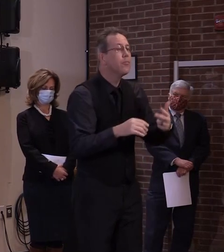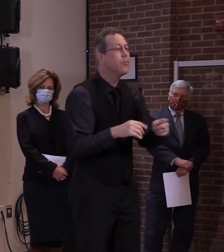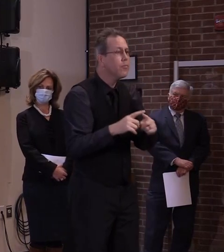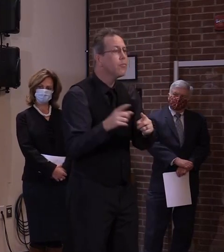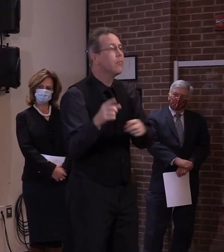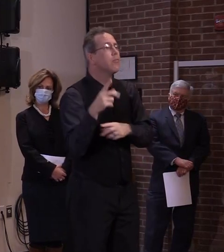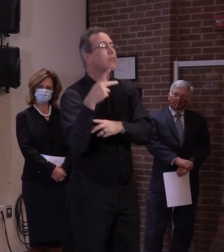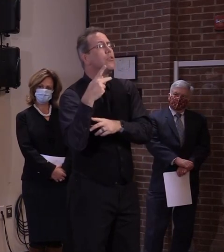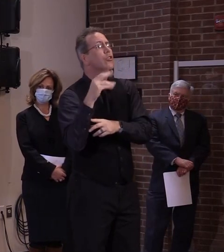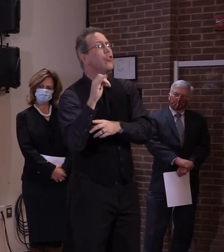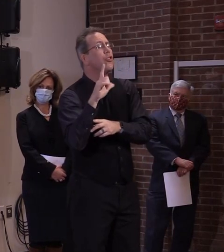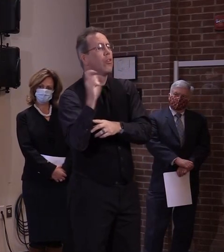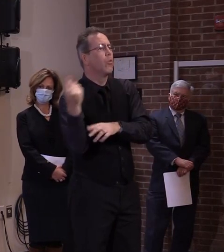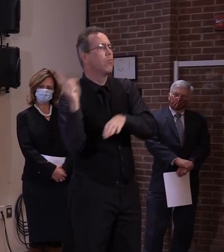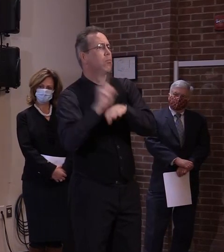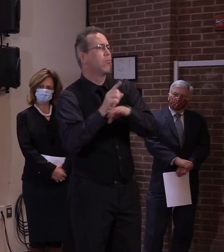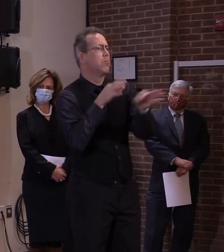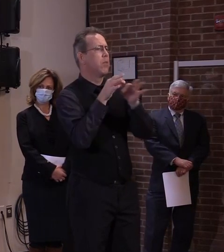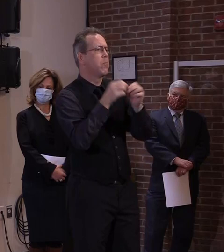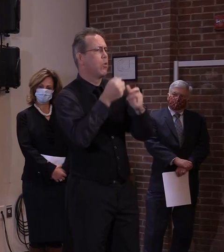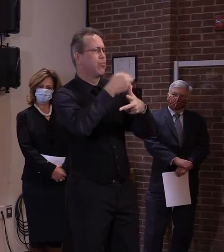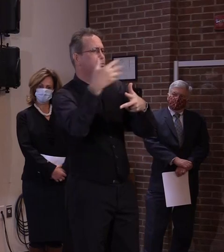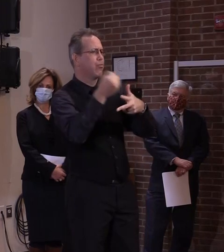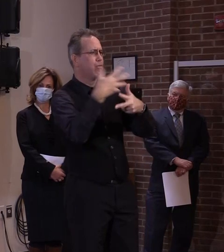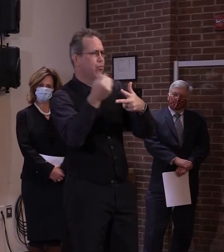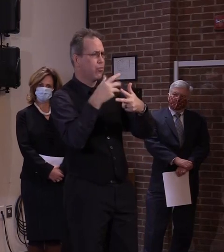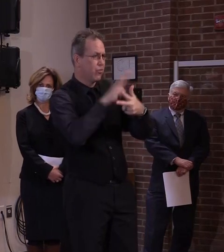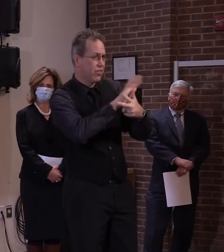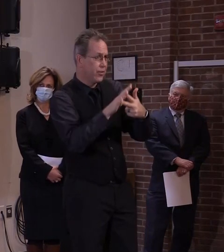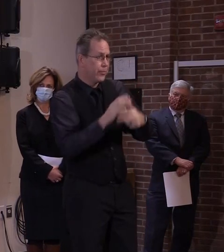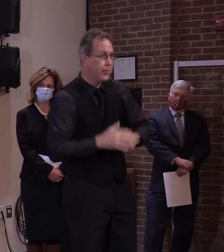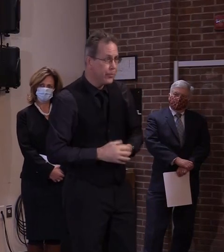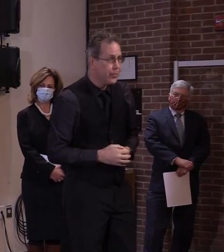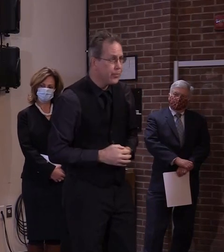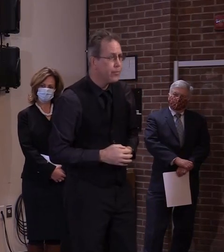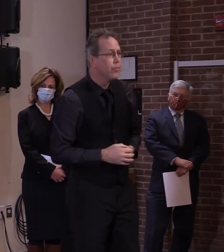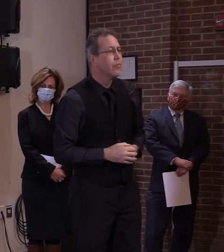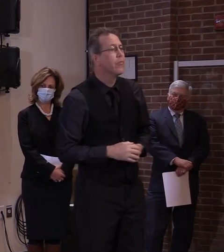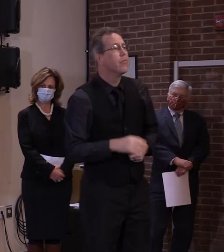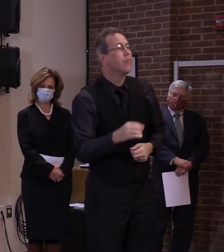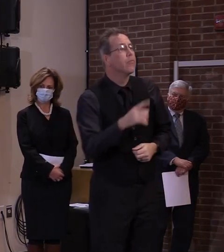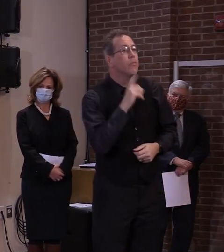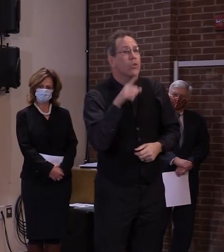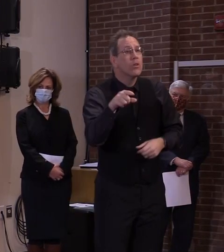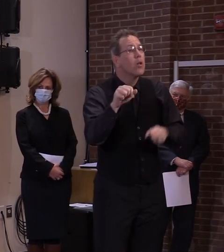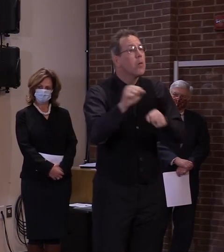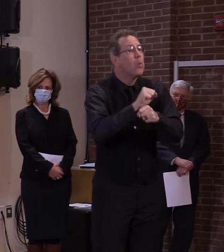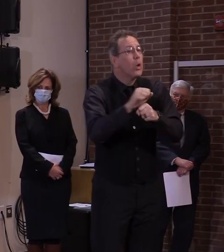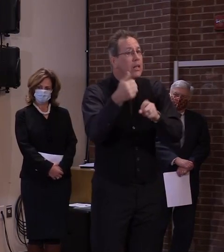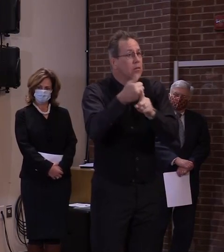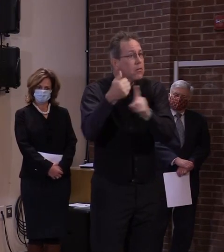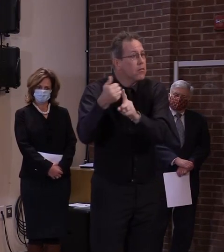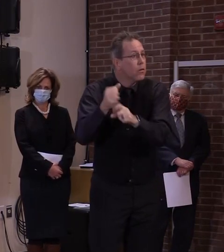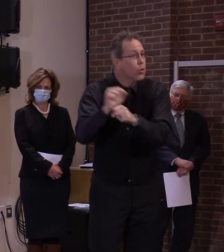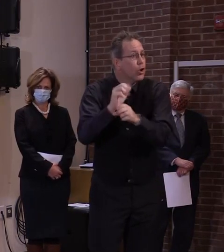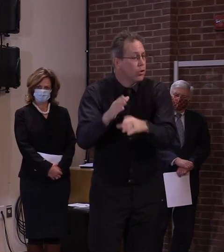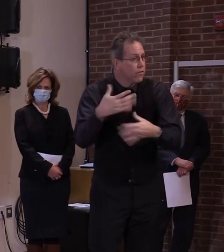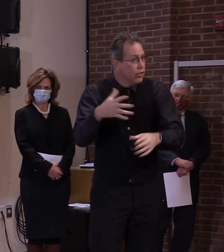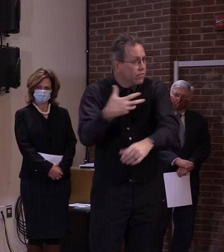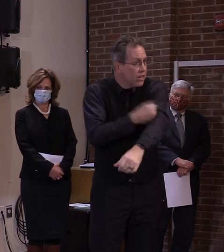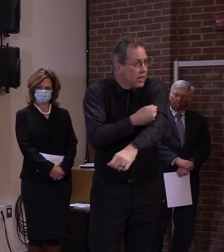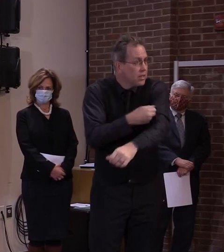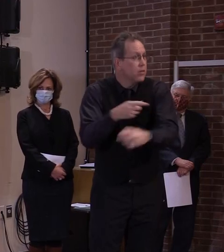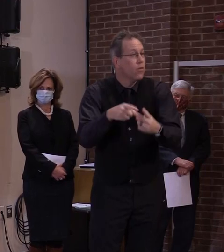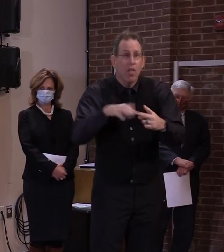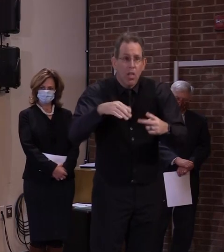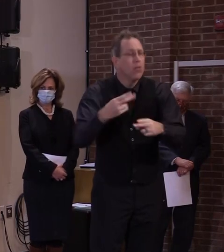but making sure employees are vaccinated and boosted is critical. And if they're not, they should be testing